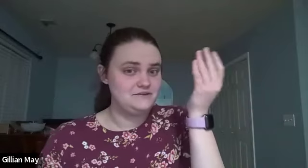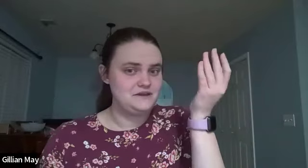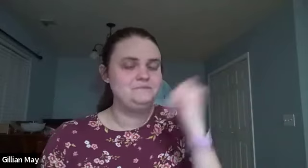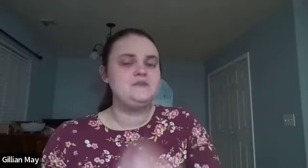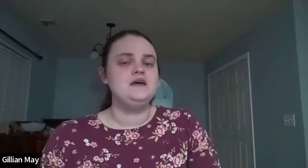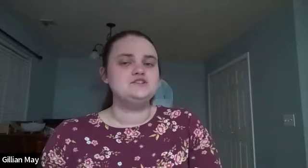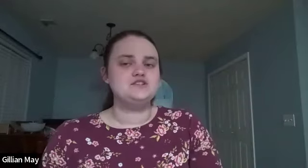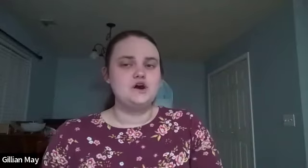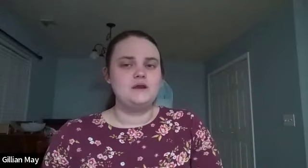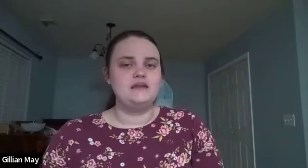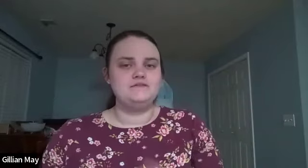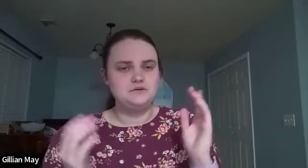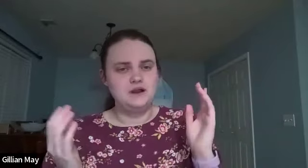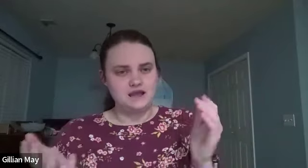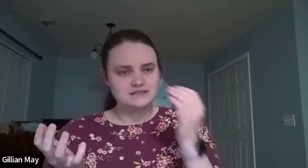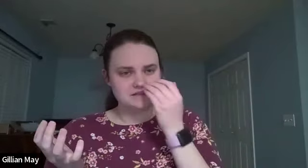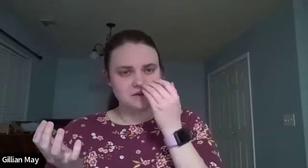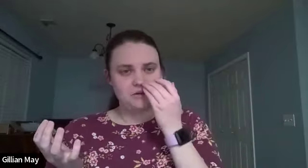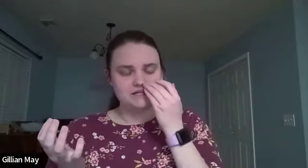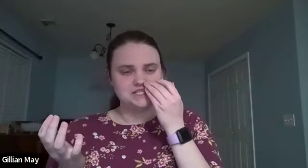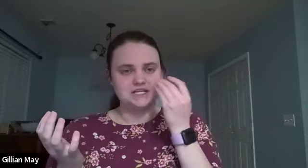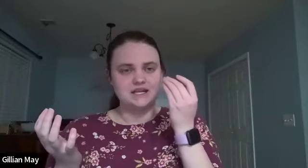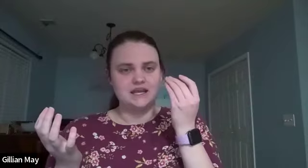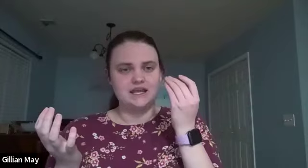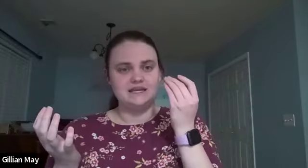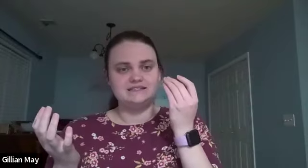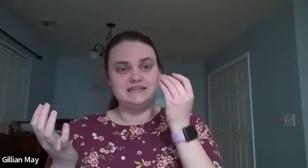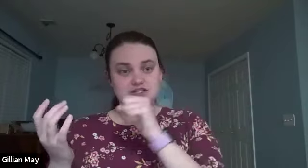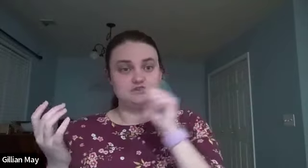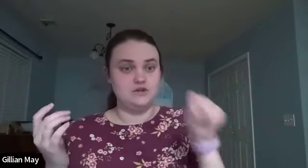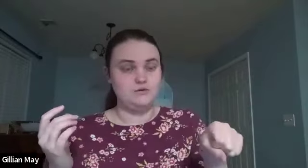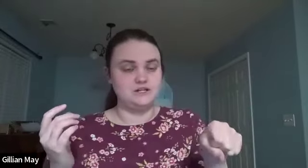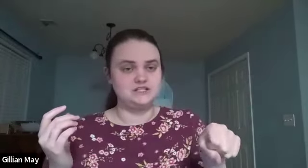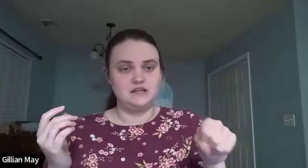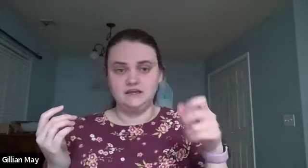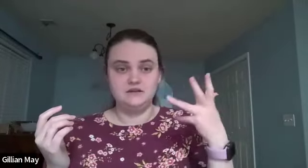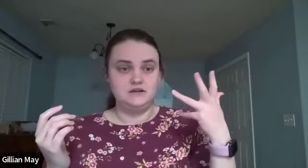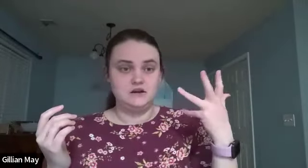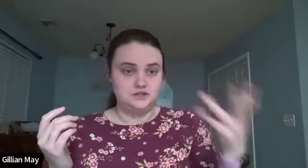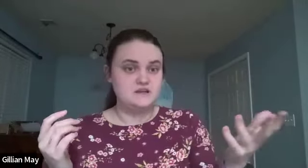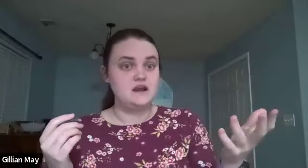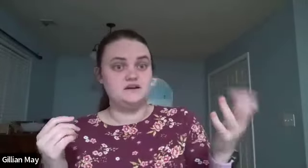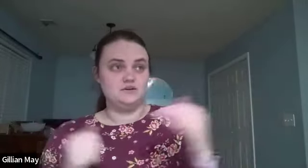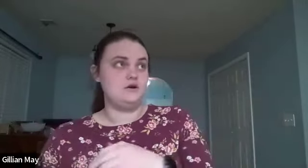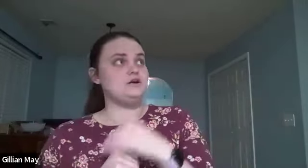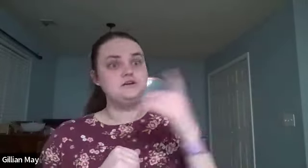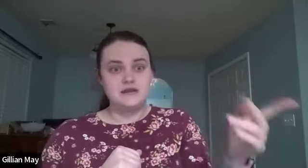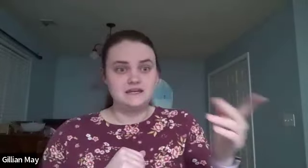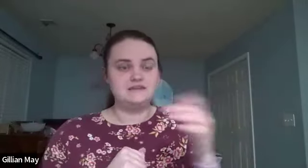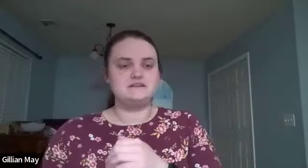them. So if you are asking them a question and it's a yes or no question, like, are you tired? Or are you Katie? Things like